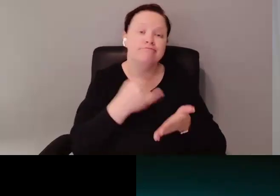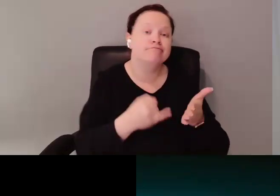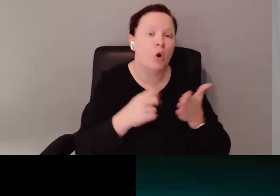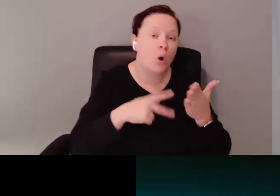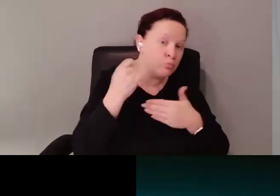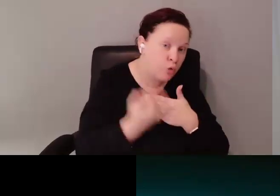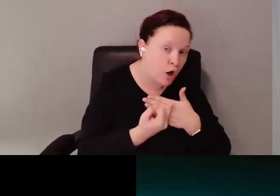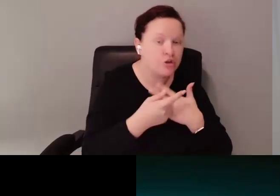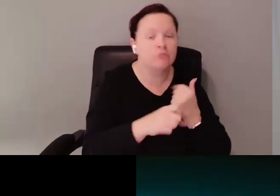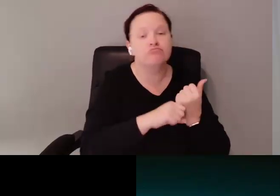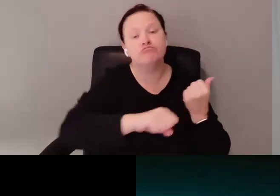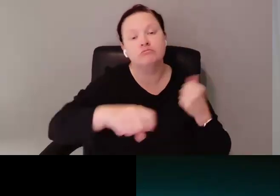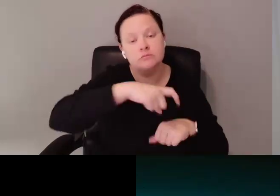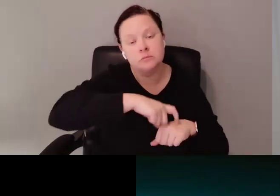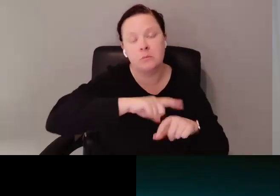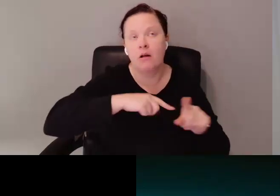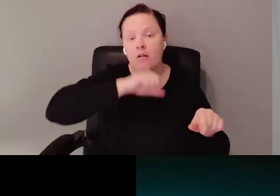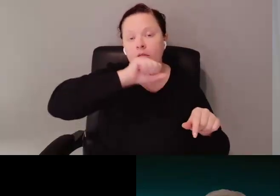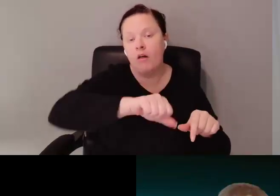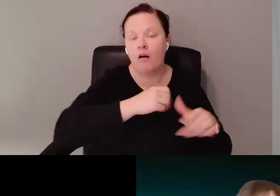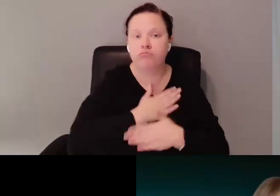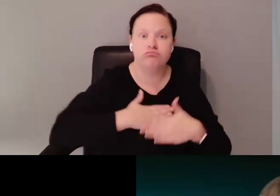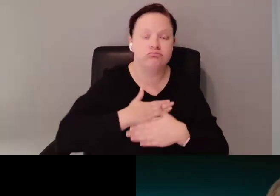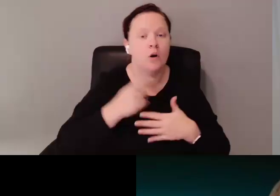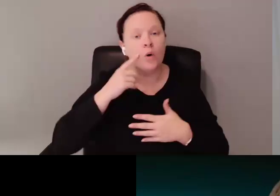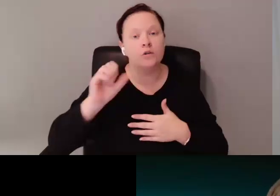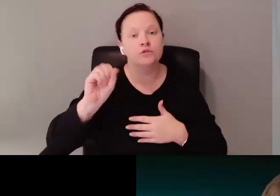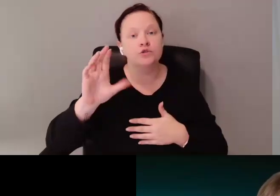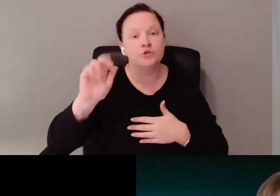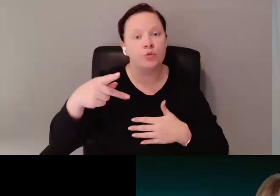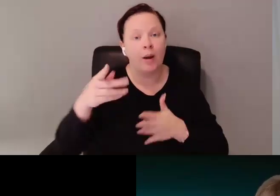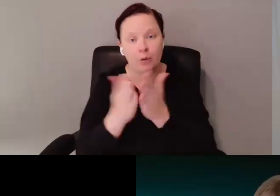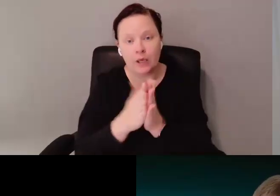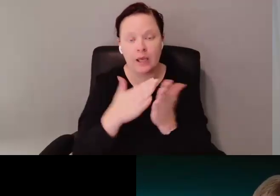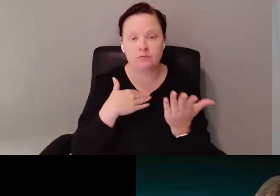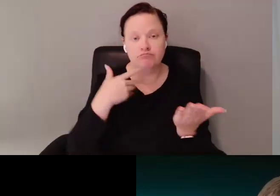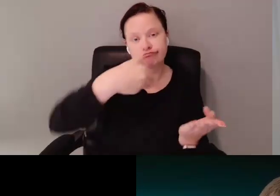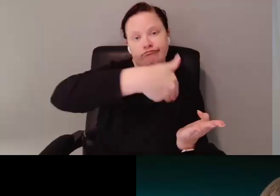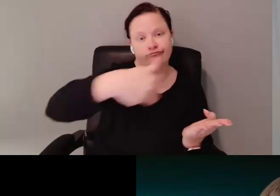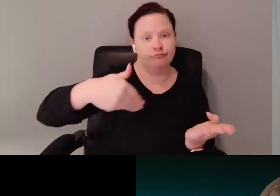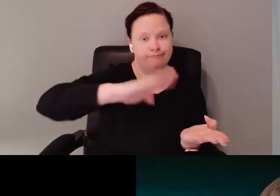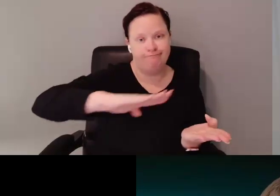project that's taking a long time, but you really love it, you're scrapbooking, that would be a hobby. Um,